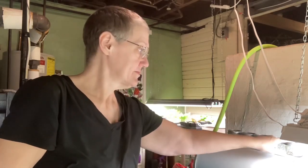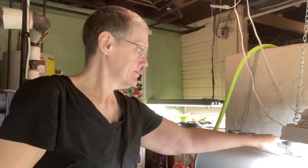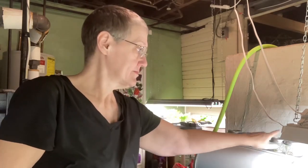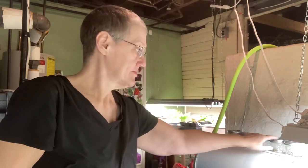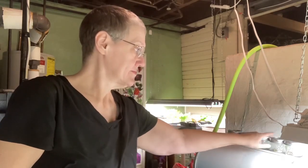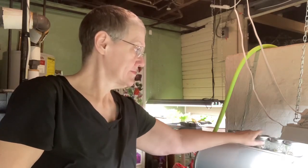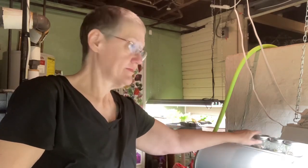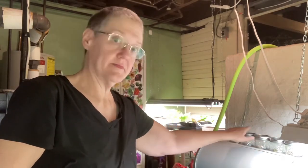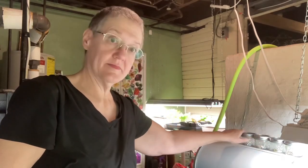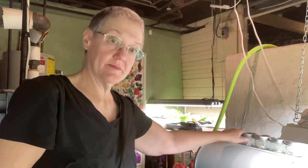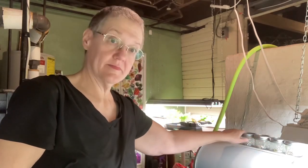each.